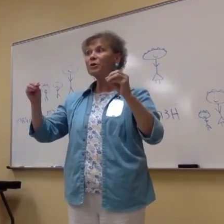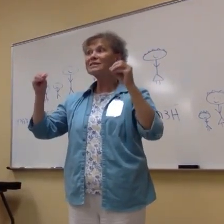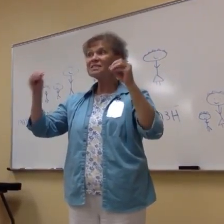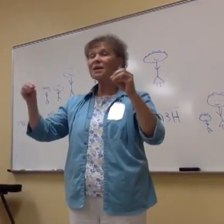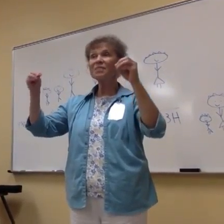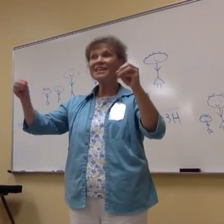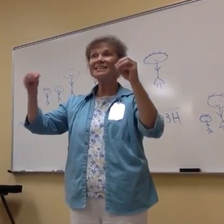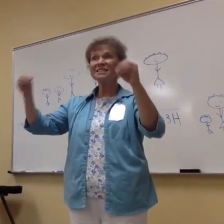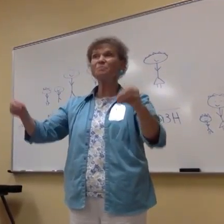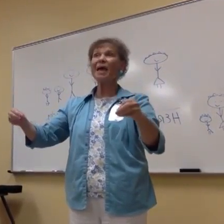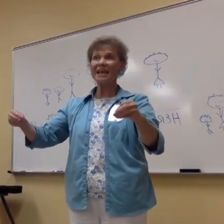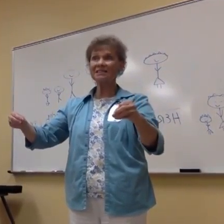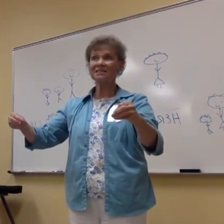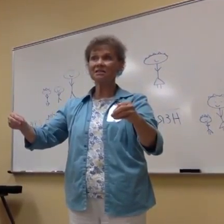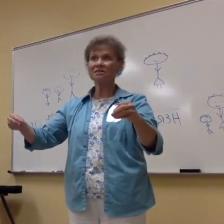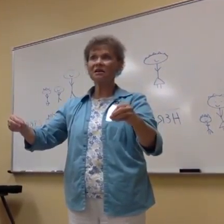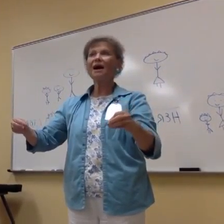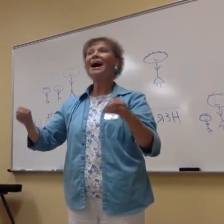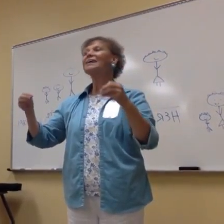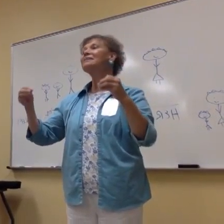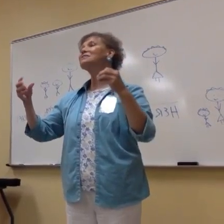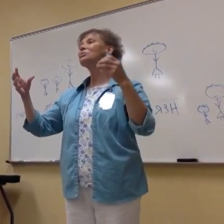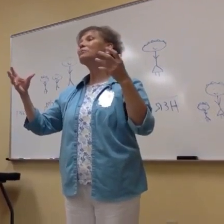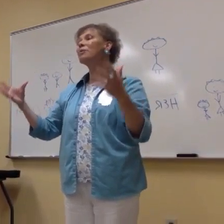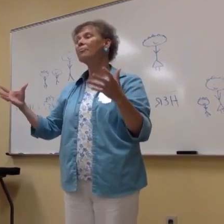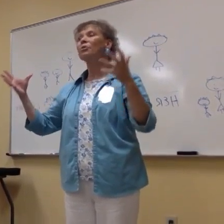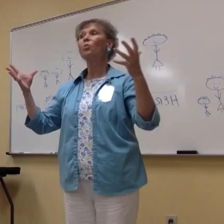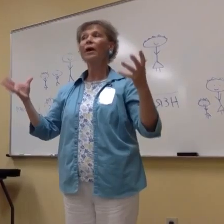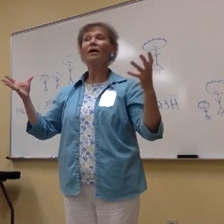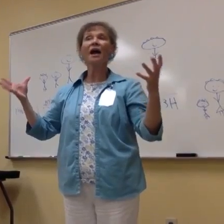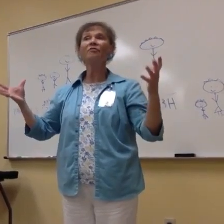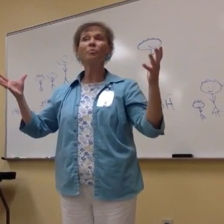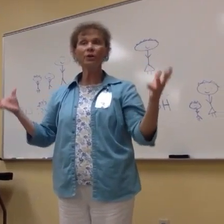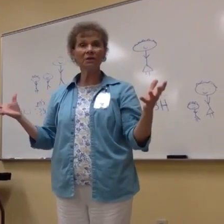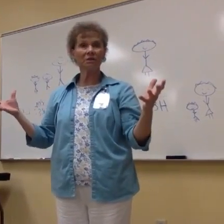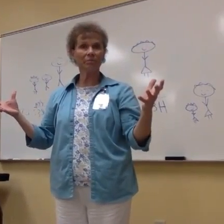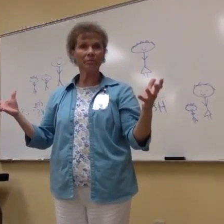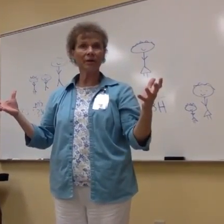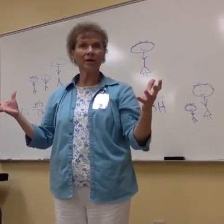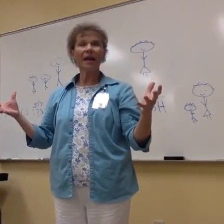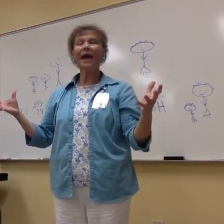that's walking or that's dancing or whatever they're doing. All right, so